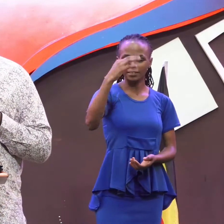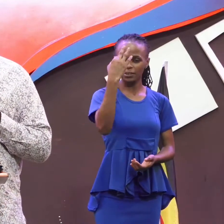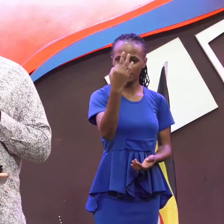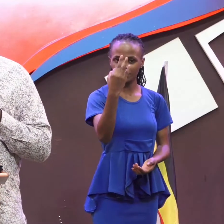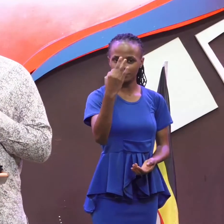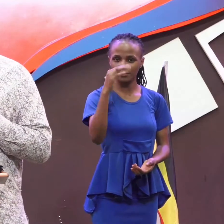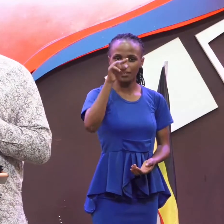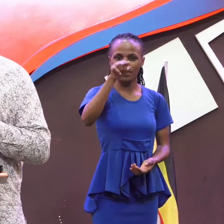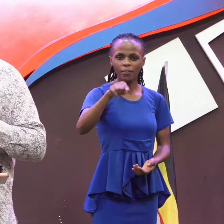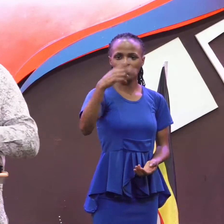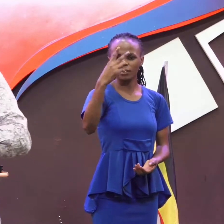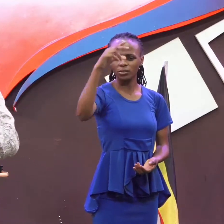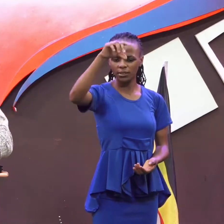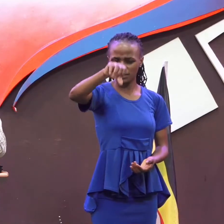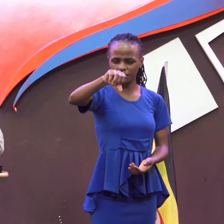Galatians 3,